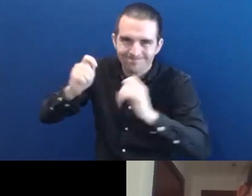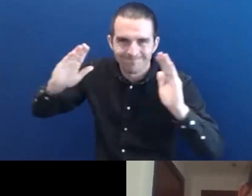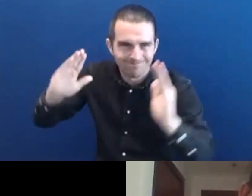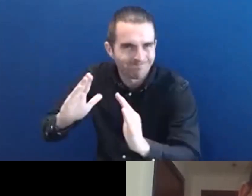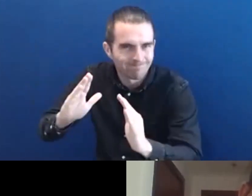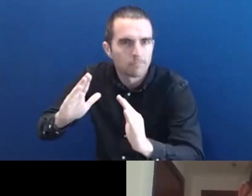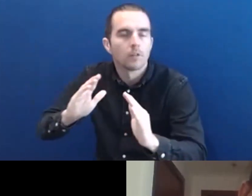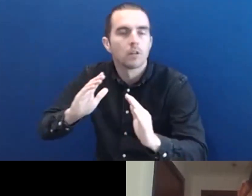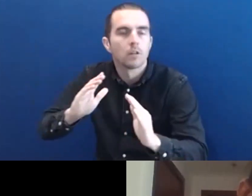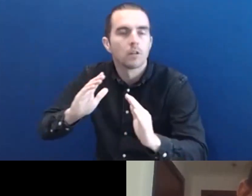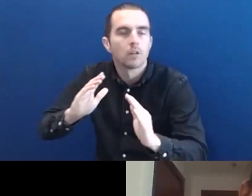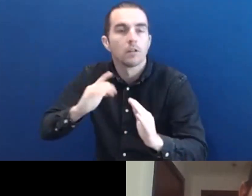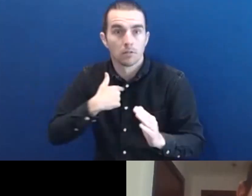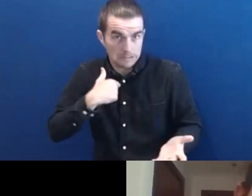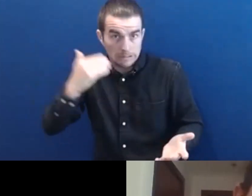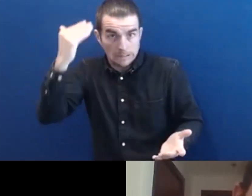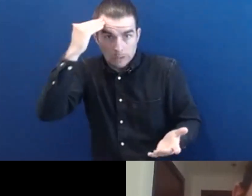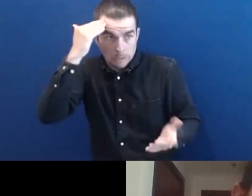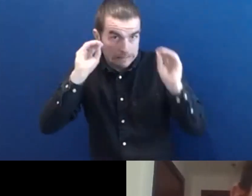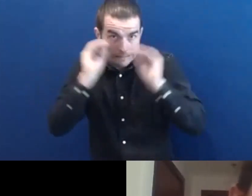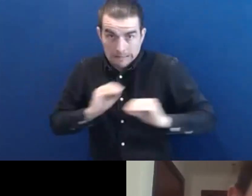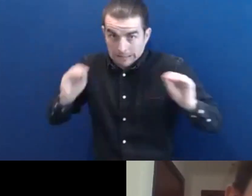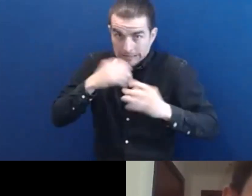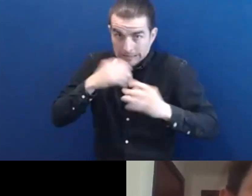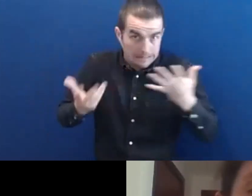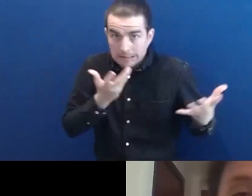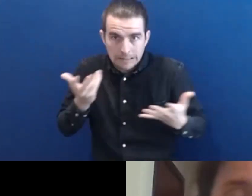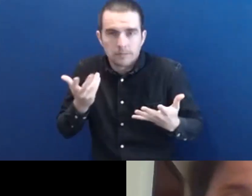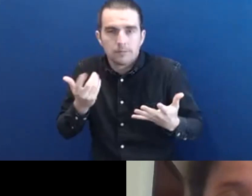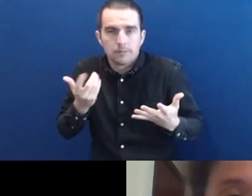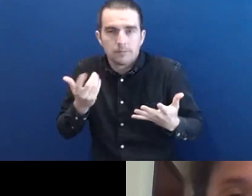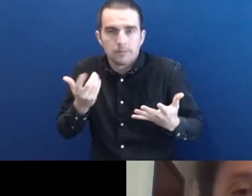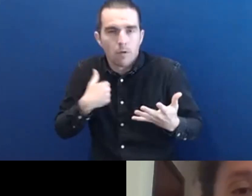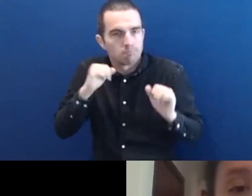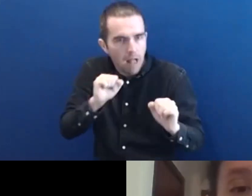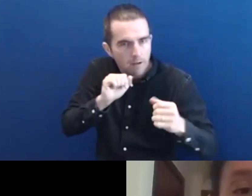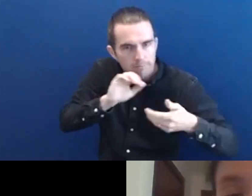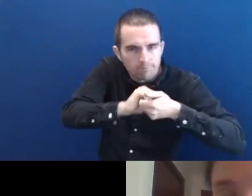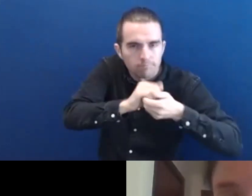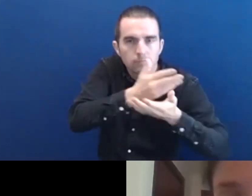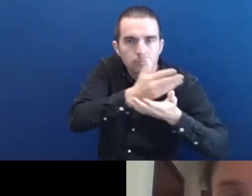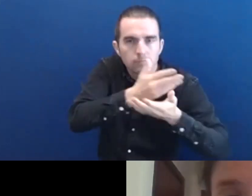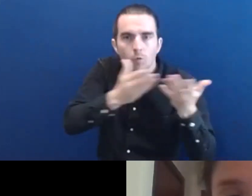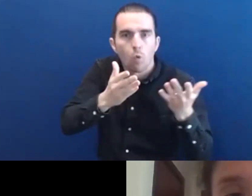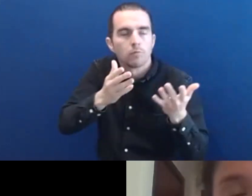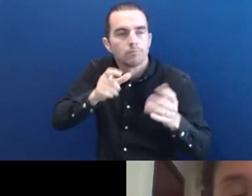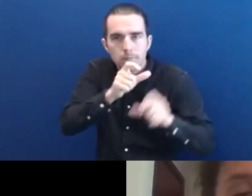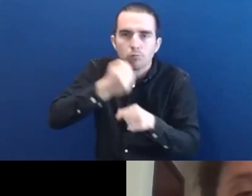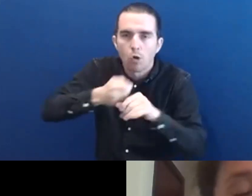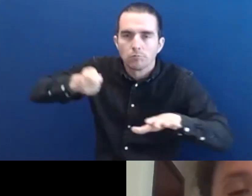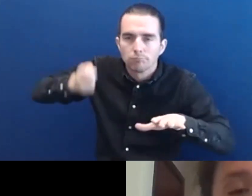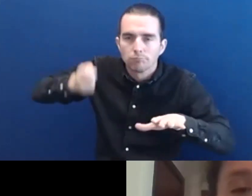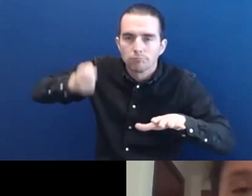case, much like in other countries where young people sue the state for the protection of